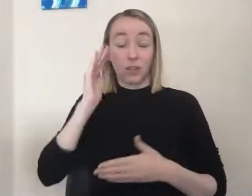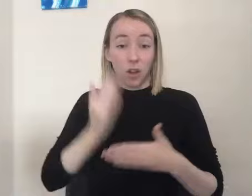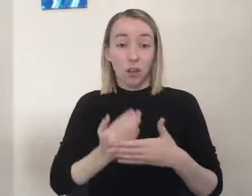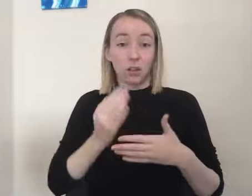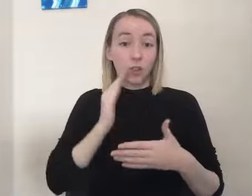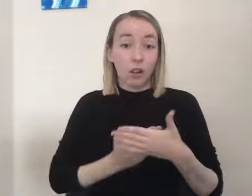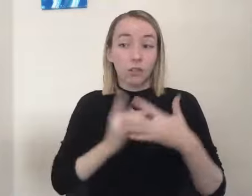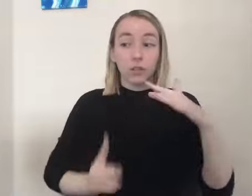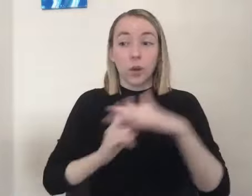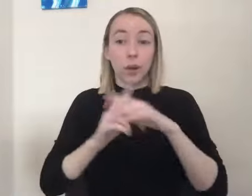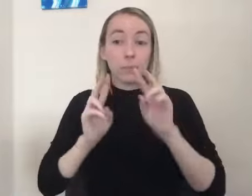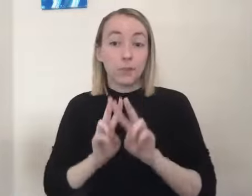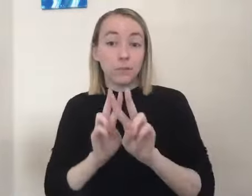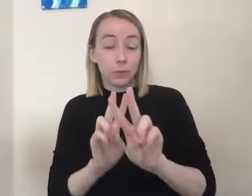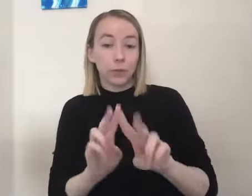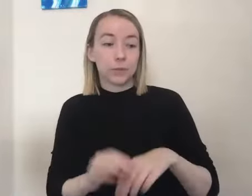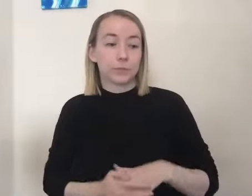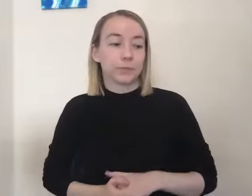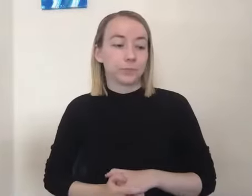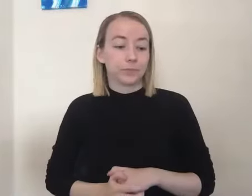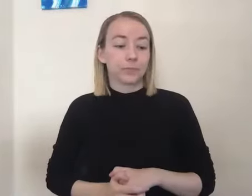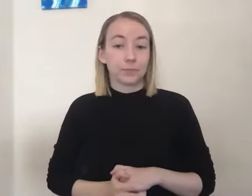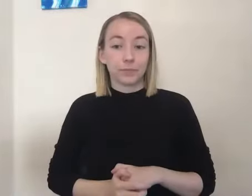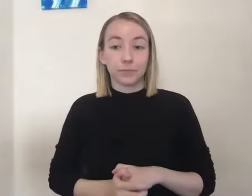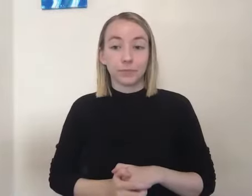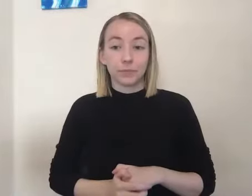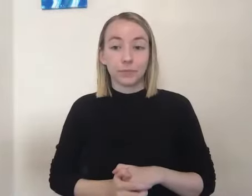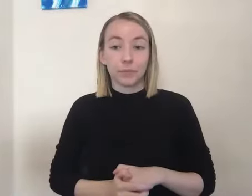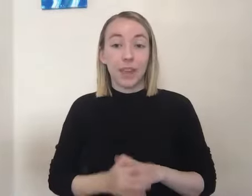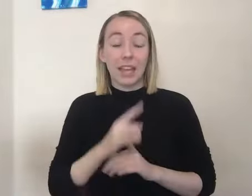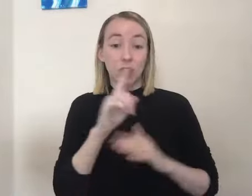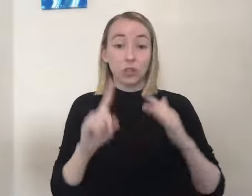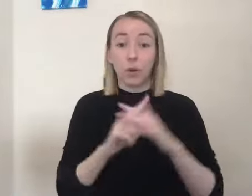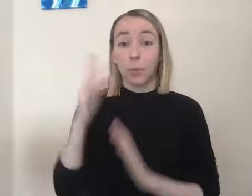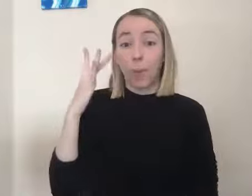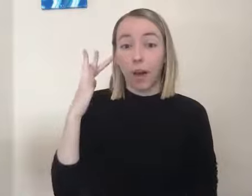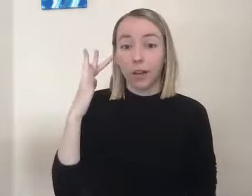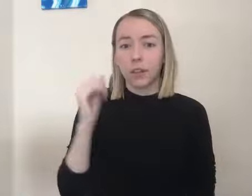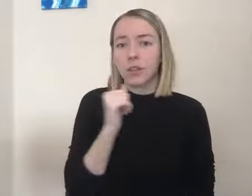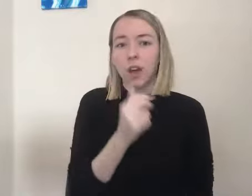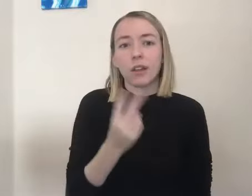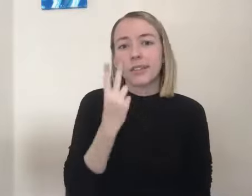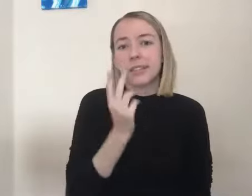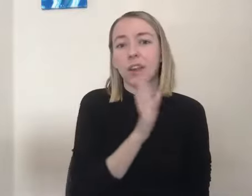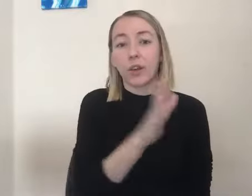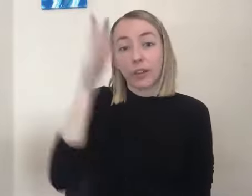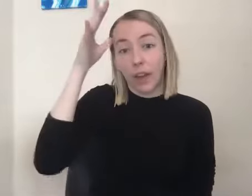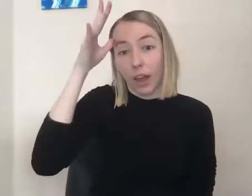me was when my stepfather died. His daughter came to the funeral, and she had chosen